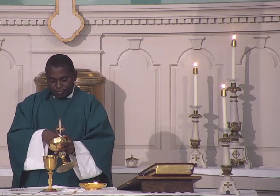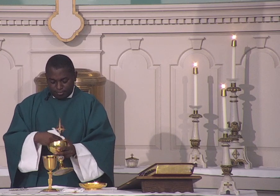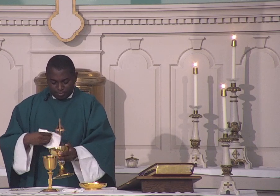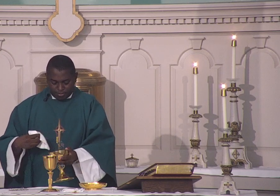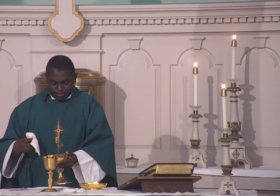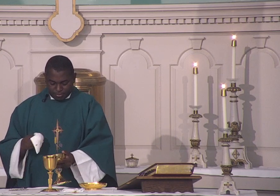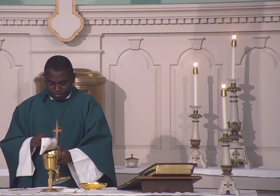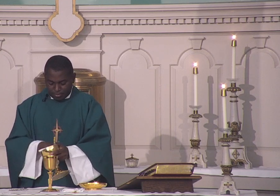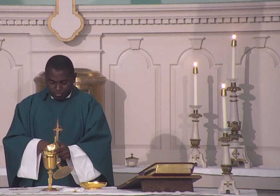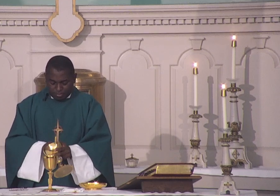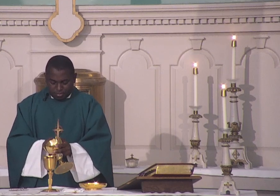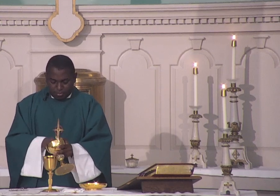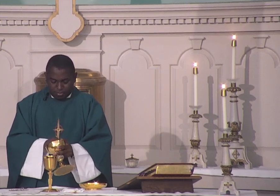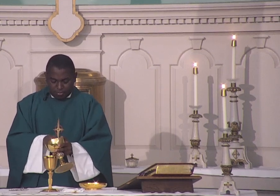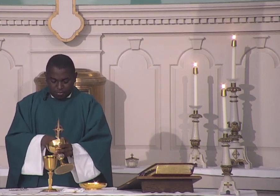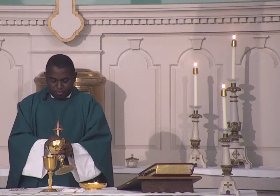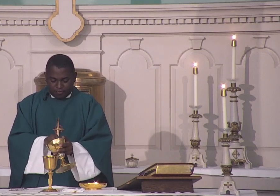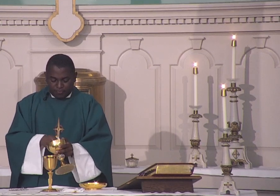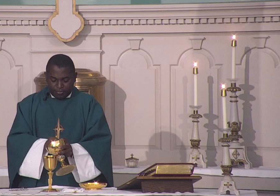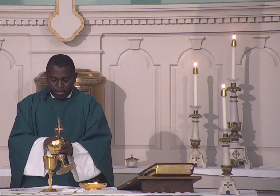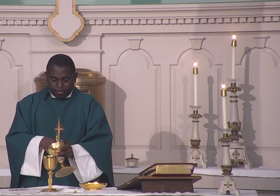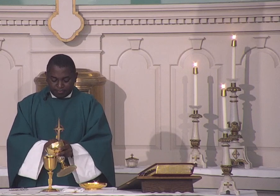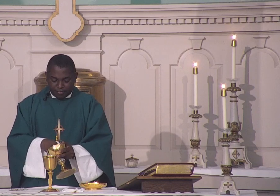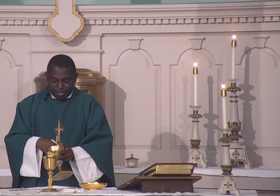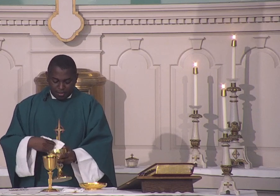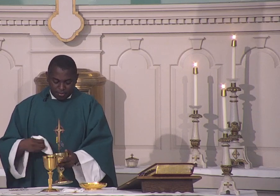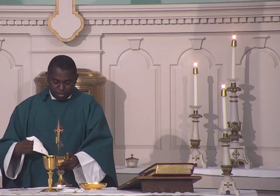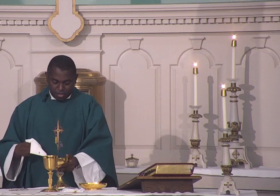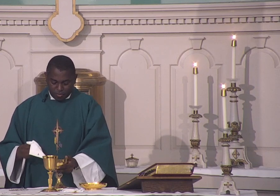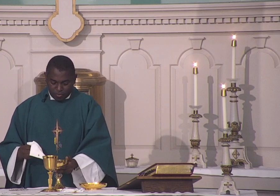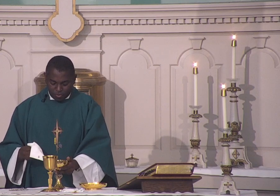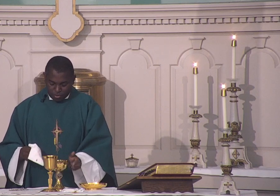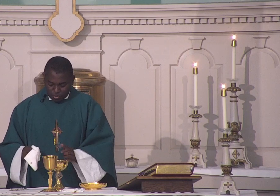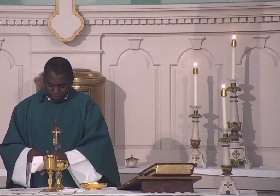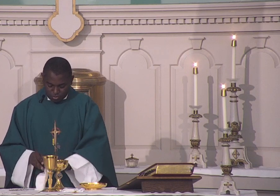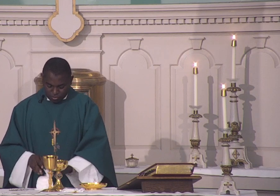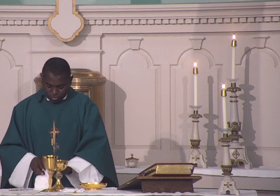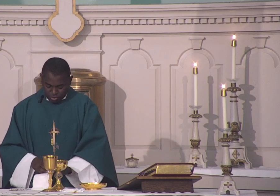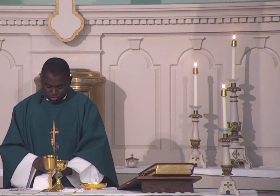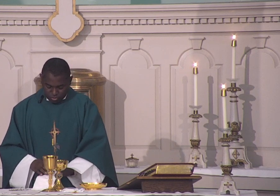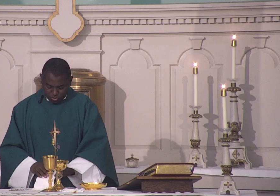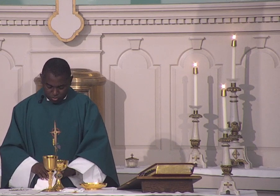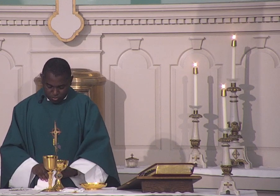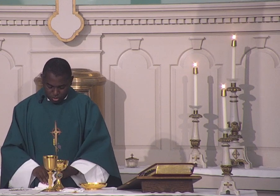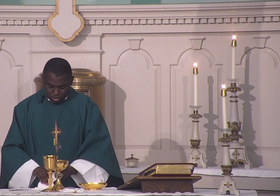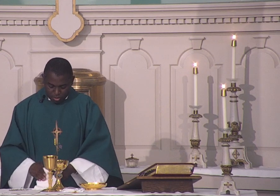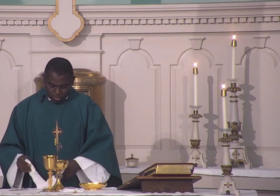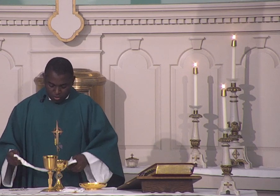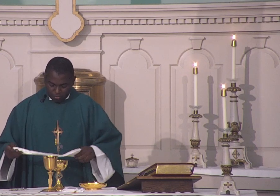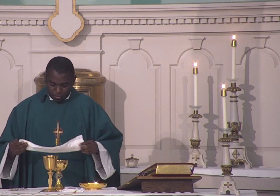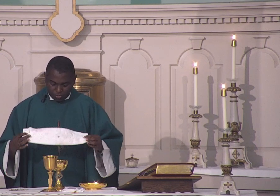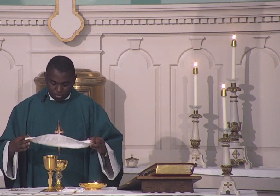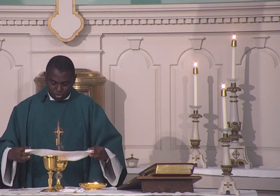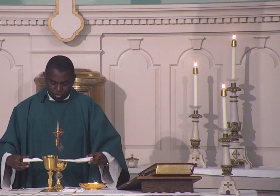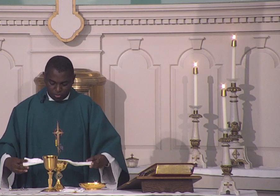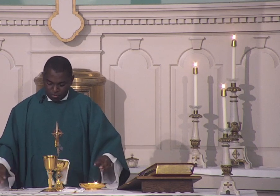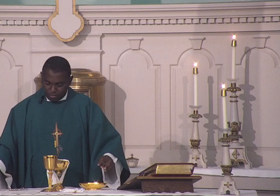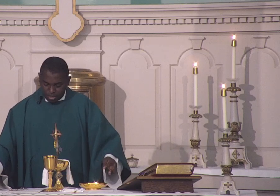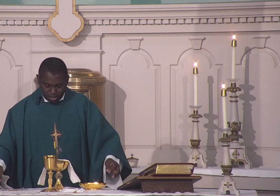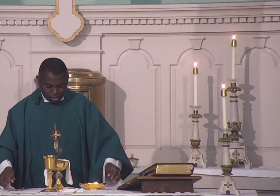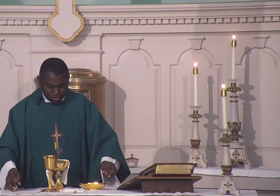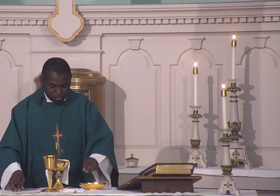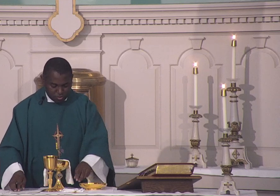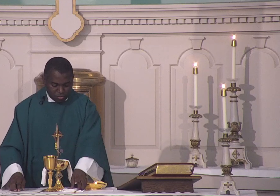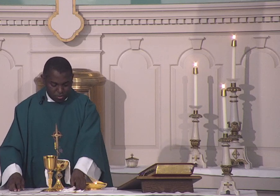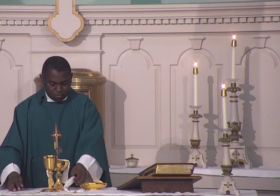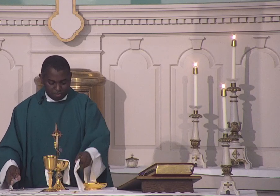Agas sicut Thomas non intueor, Deum